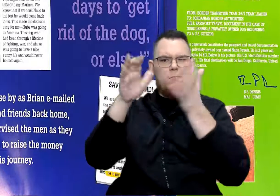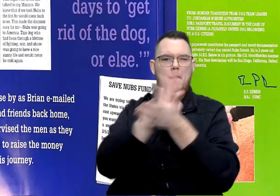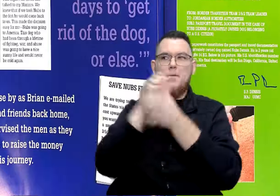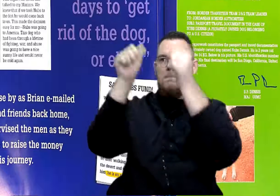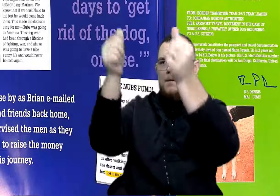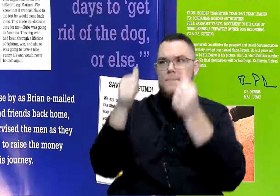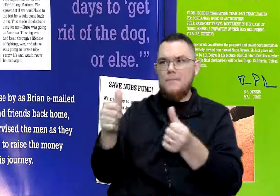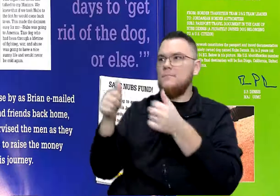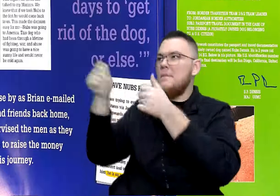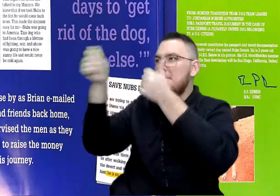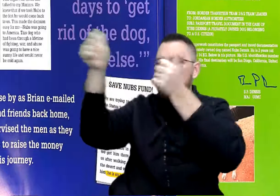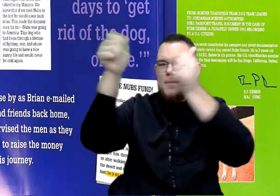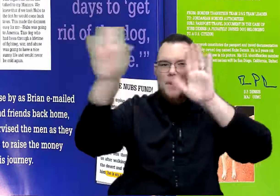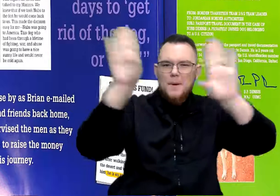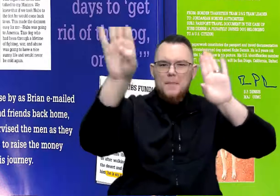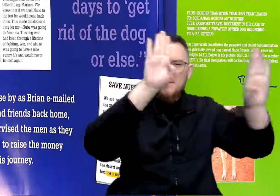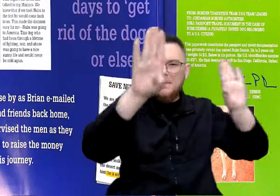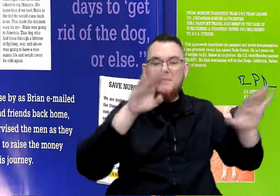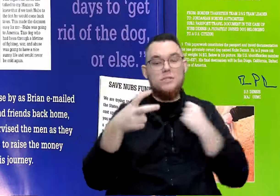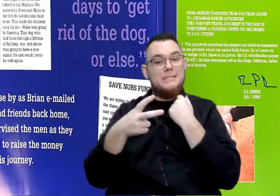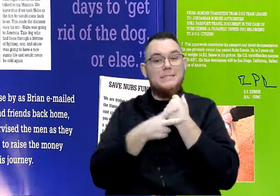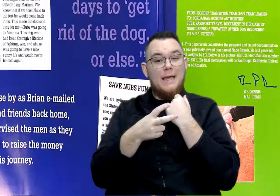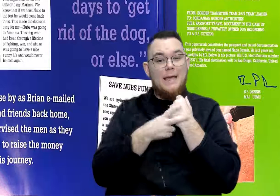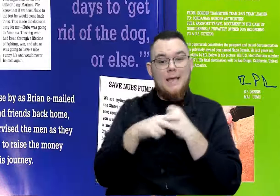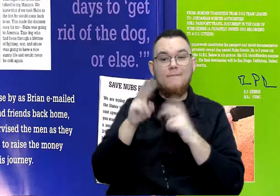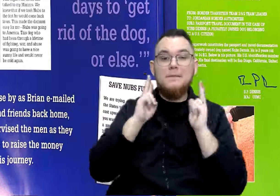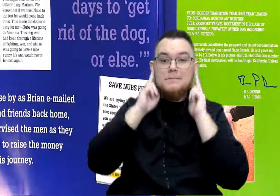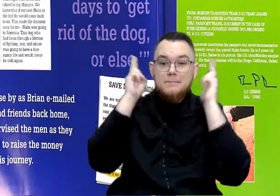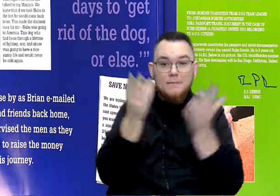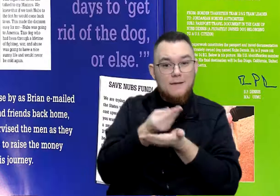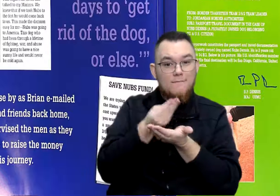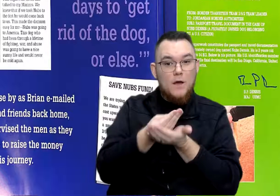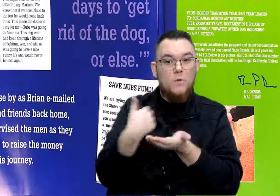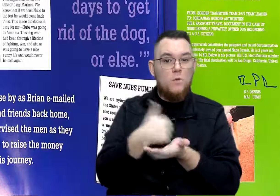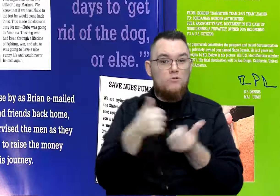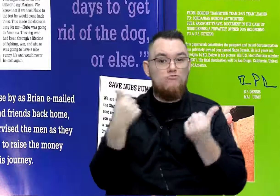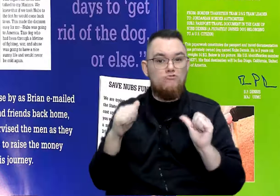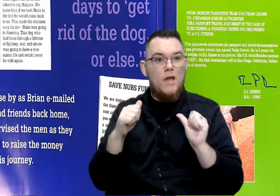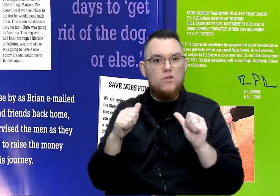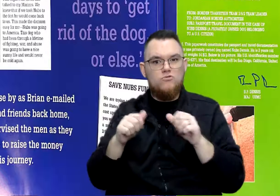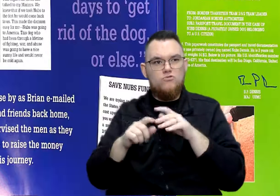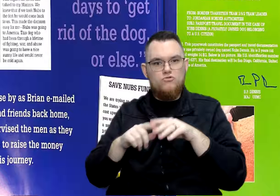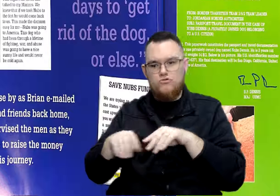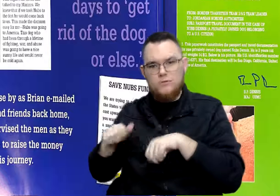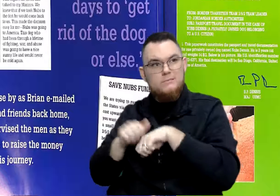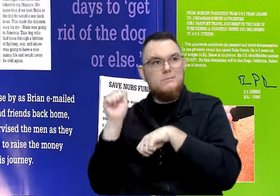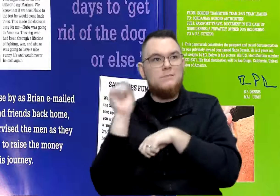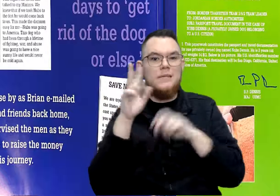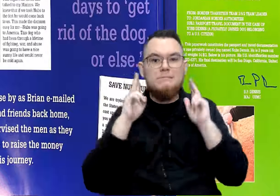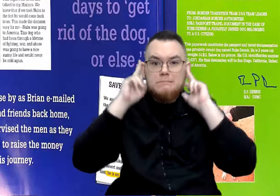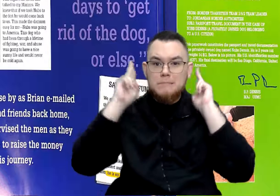Save Nubs Fund. We are trying to evacuate Nubs to the States via Jordan. It is going to cost upwards